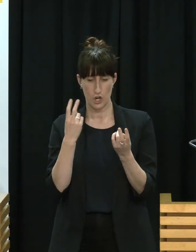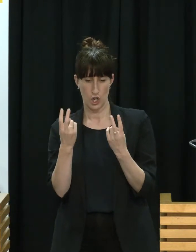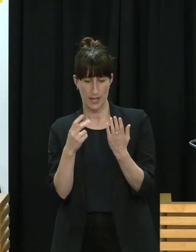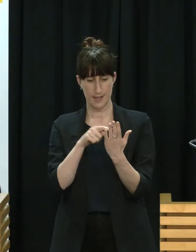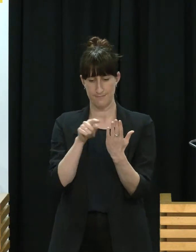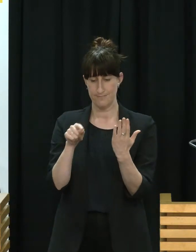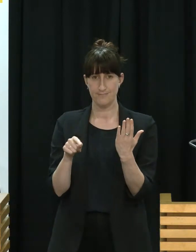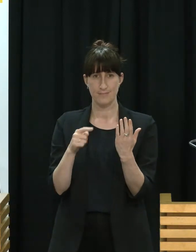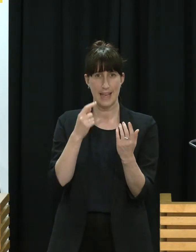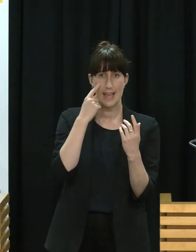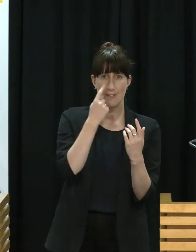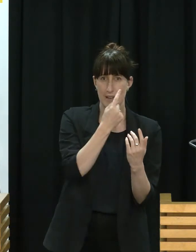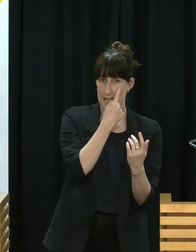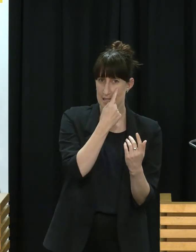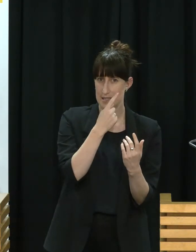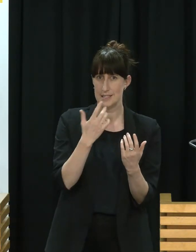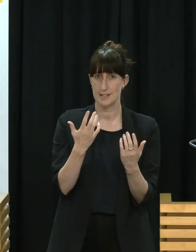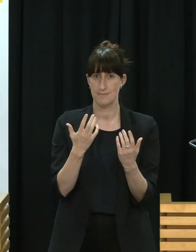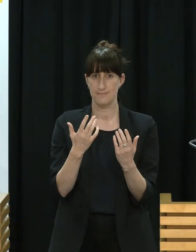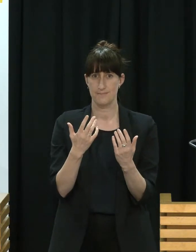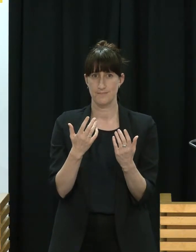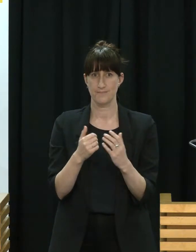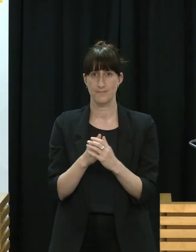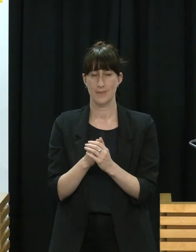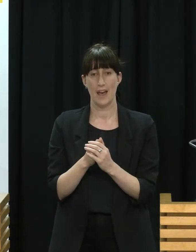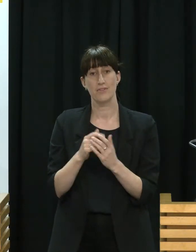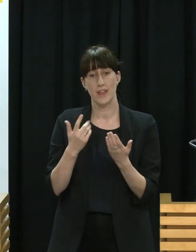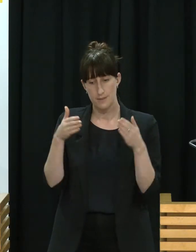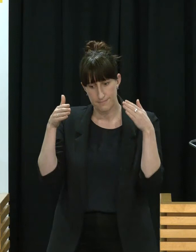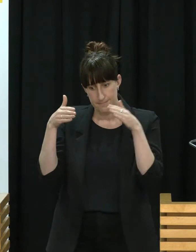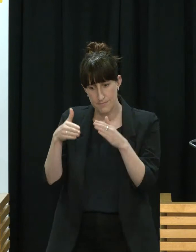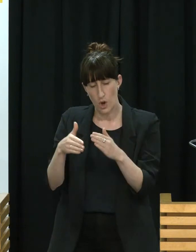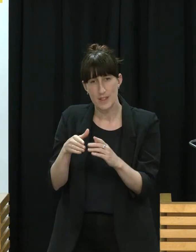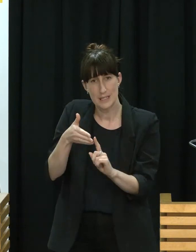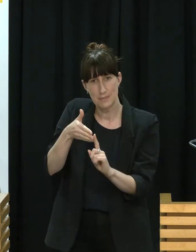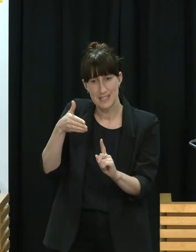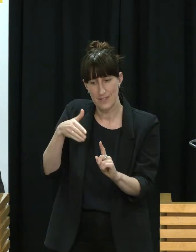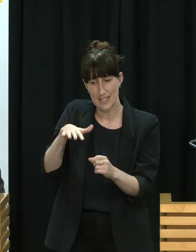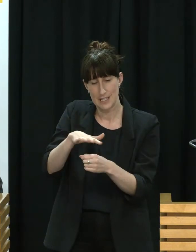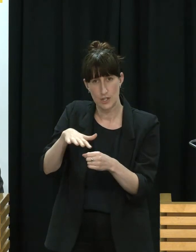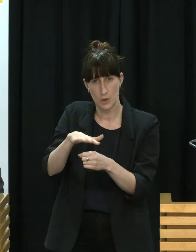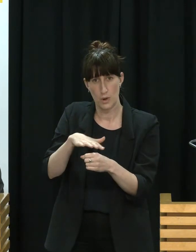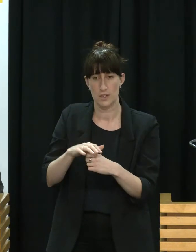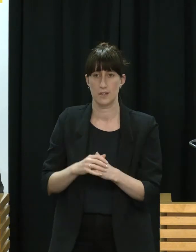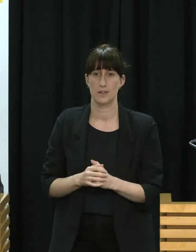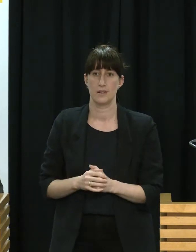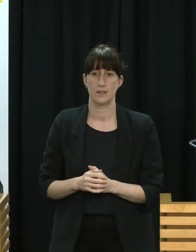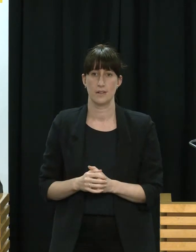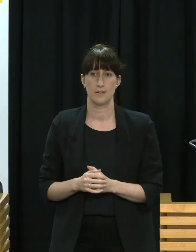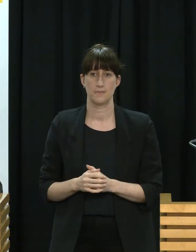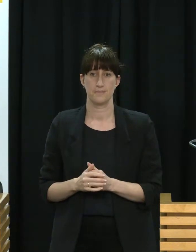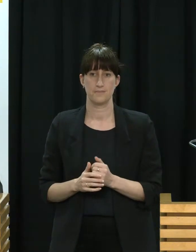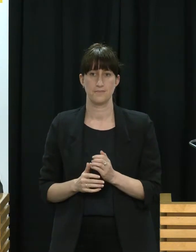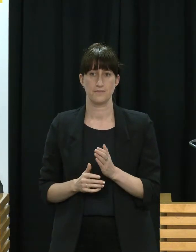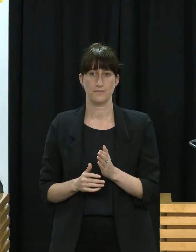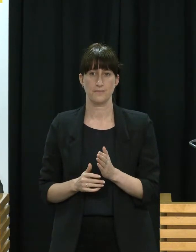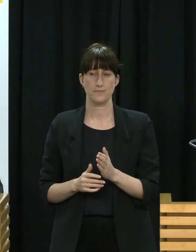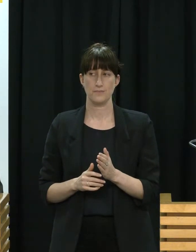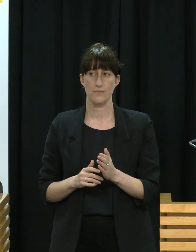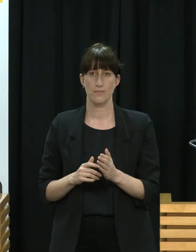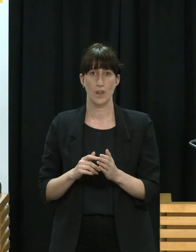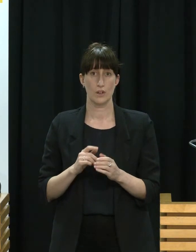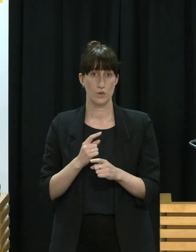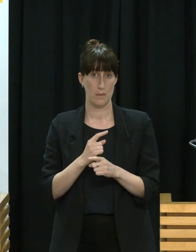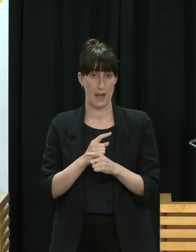look specifically at the cases to identify what the risk factors are around them. Henry. On QR codes, obviously there's legal kind of barriers